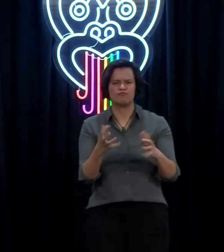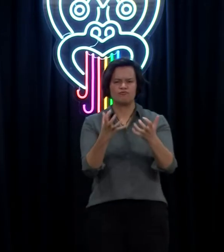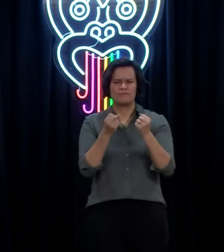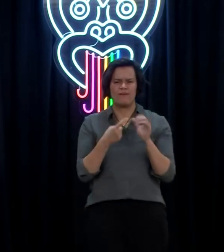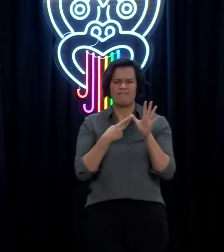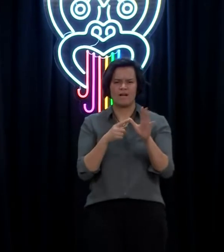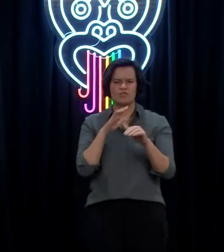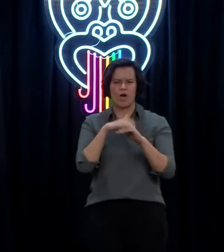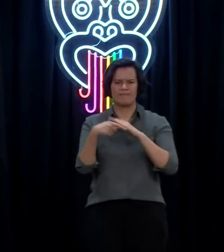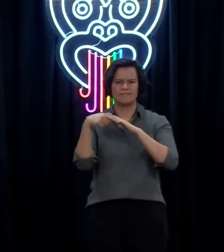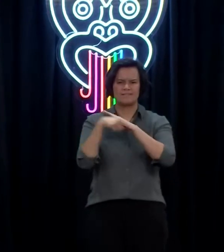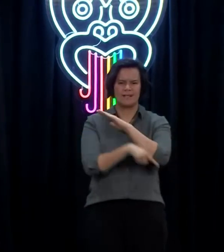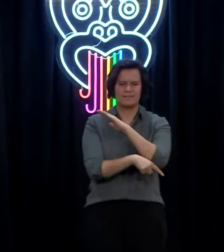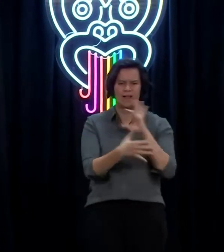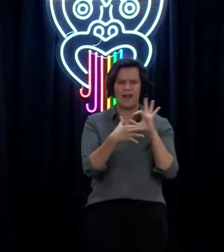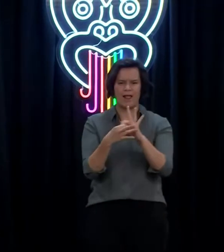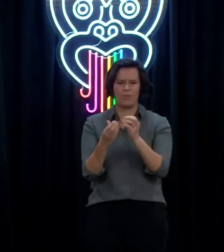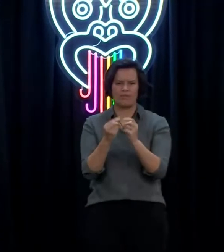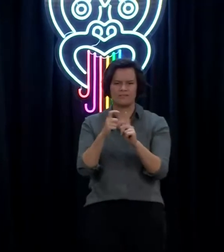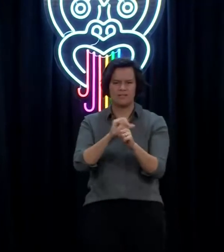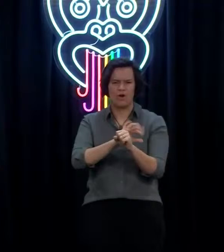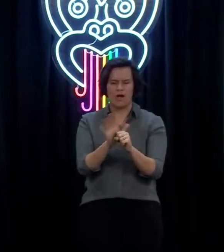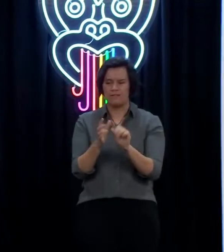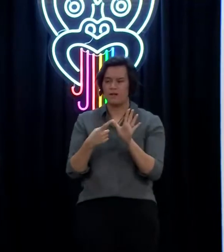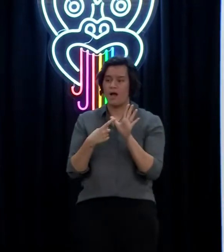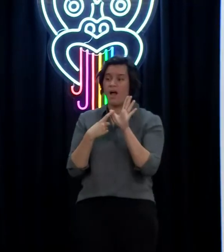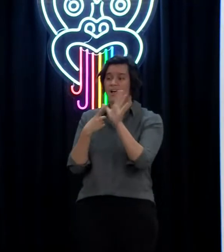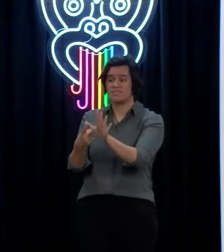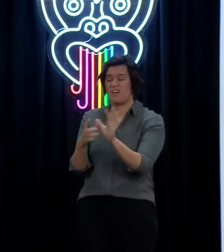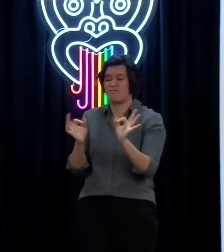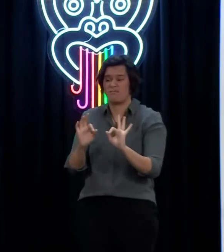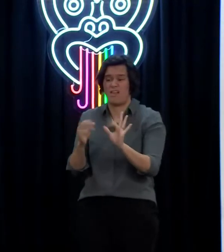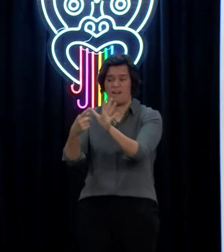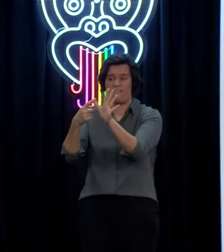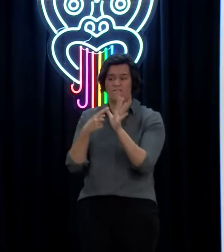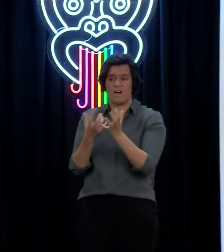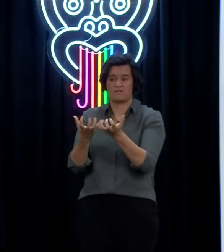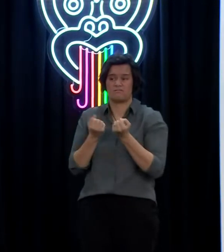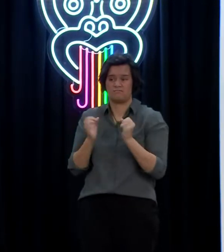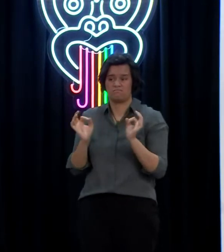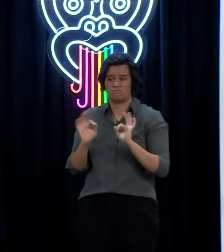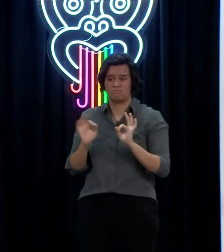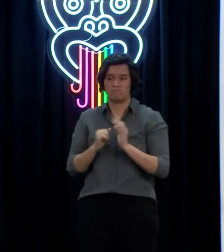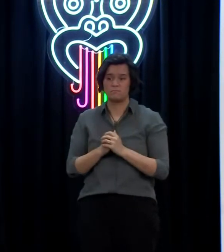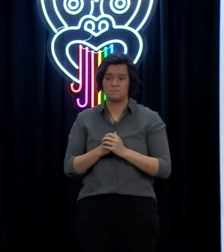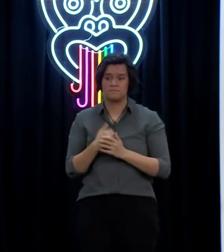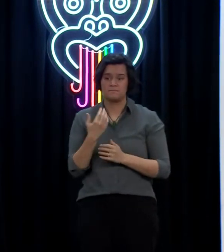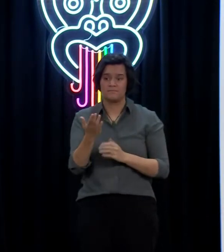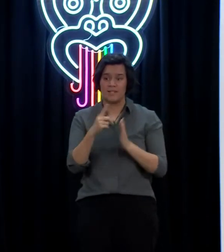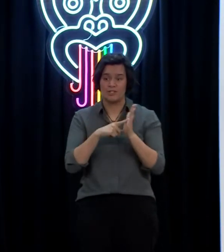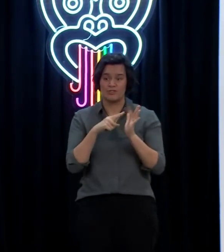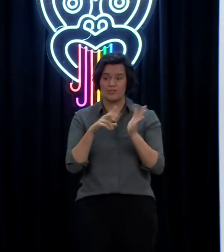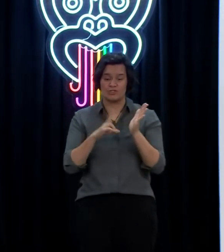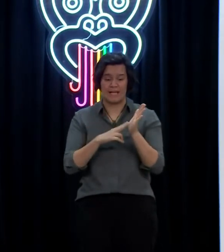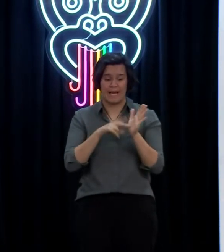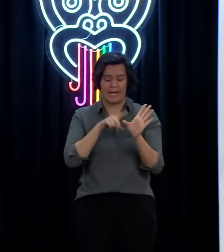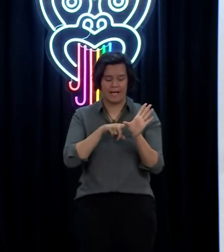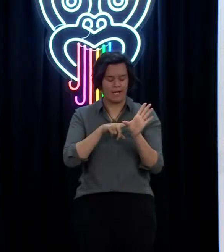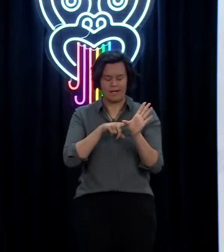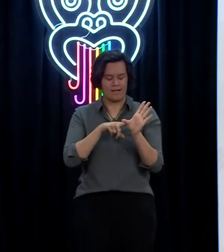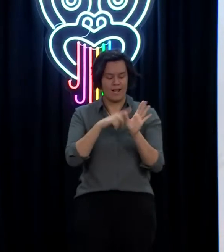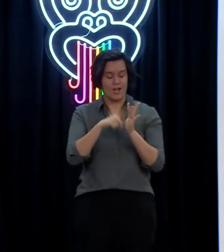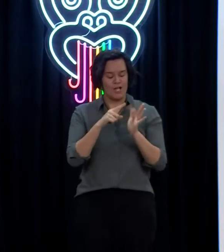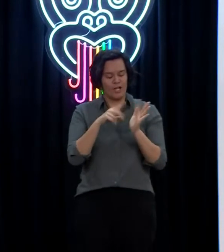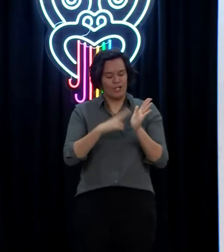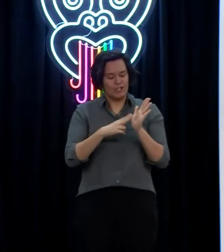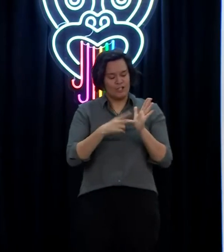in light of the Delta? I have not had any advice about that at all. I'll just take Mikey and Jenny. Jenna, I need a